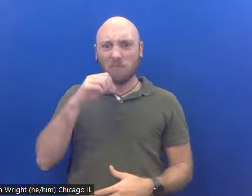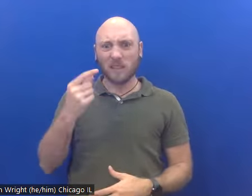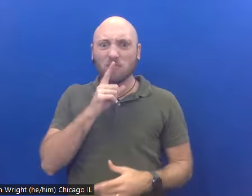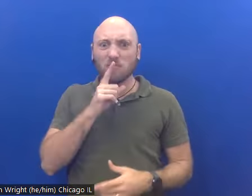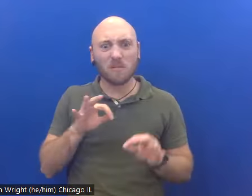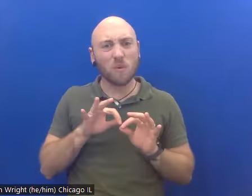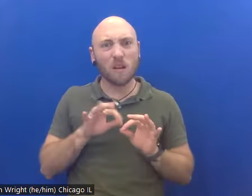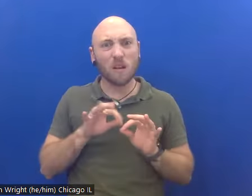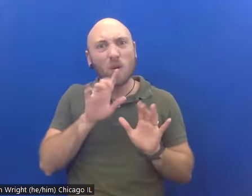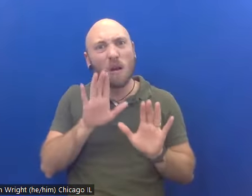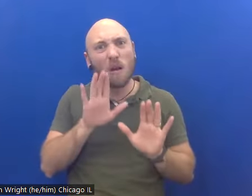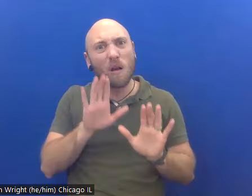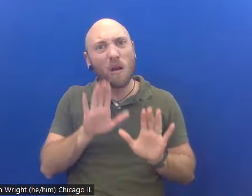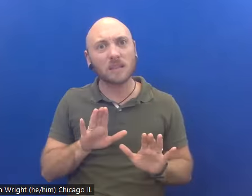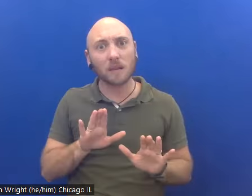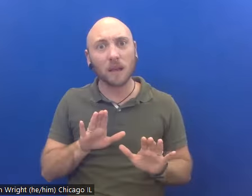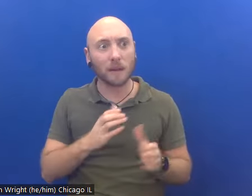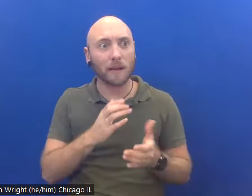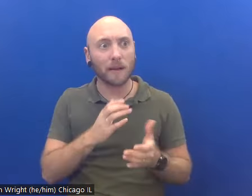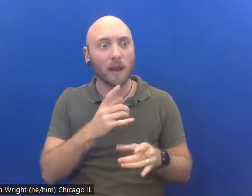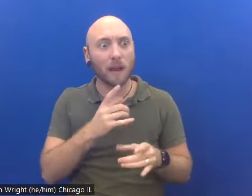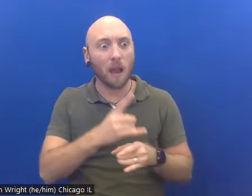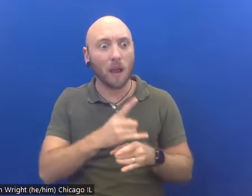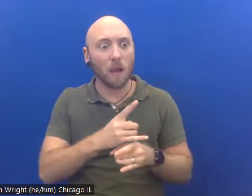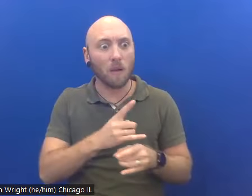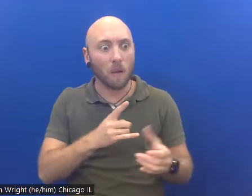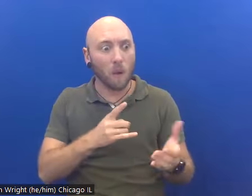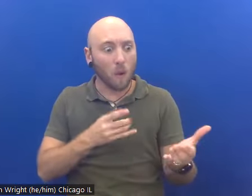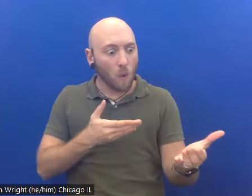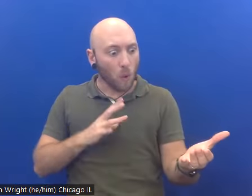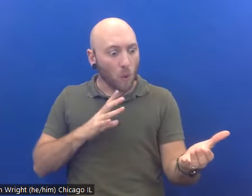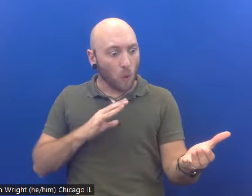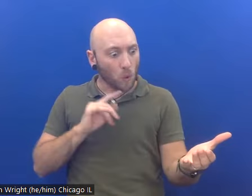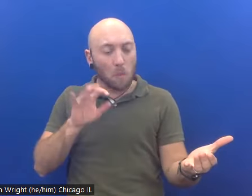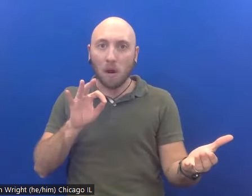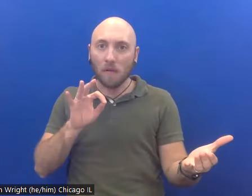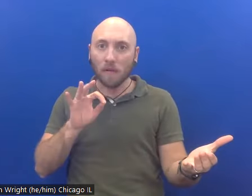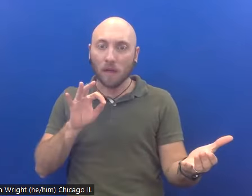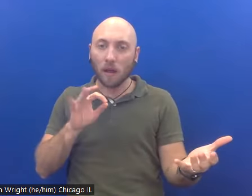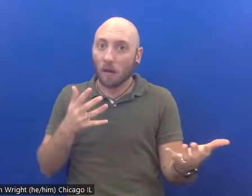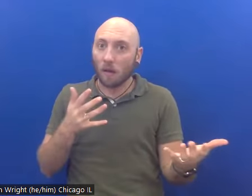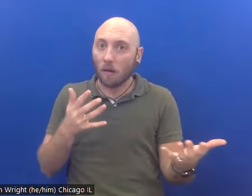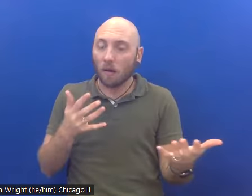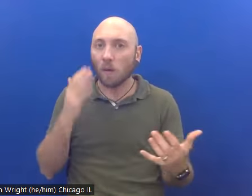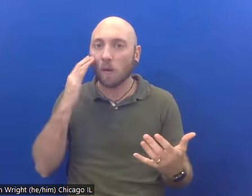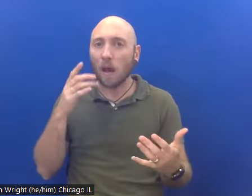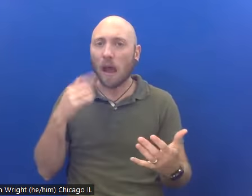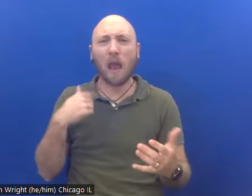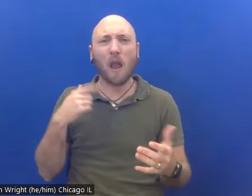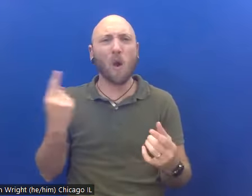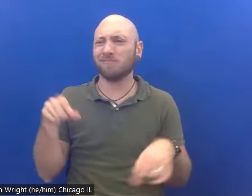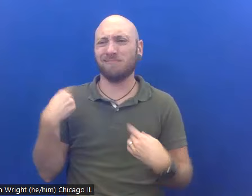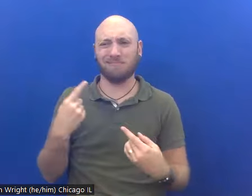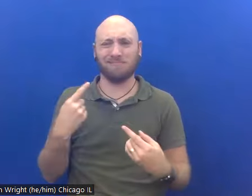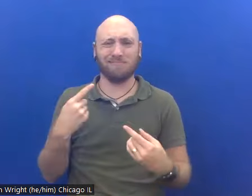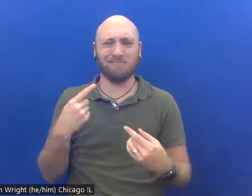awesome tool I've just discovered to add to my, whatever I've gone on. Because like I said, I always did well in school, always did well in sports. It was a social